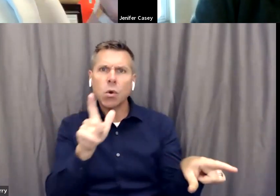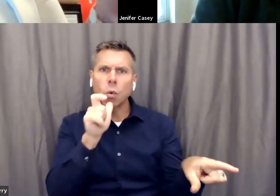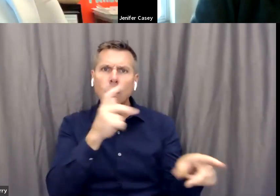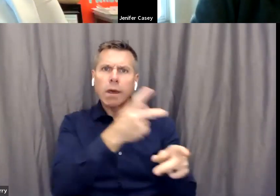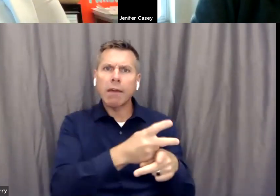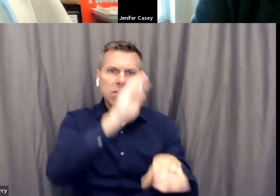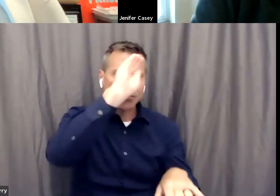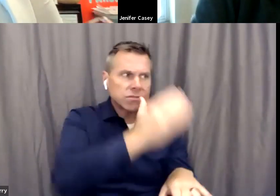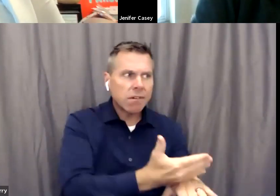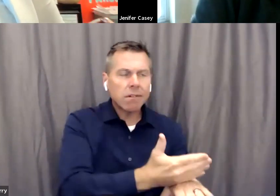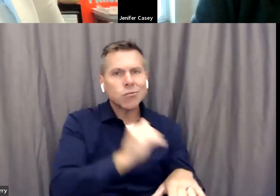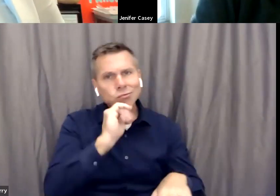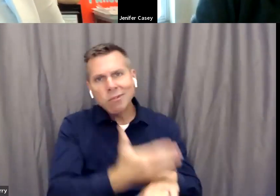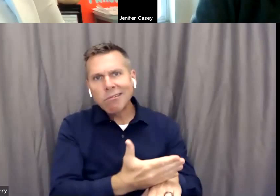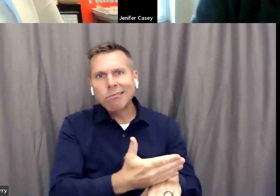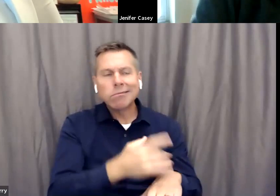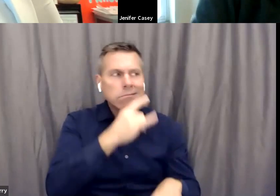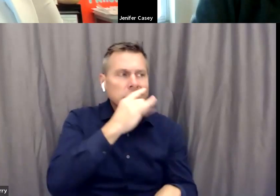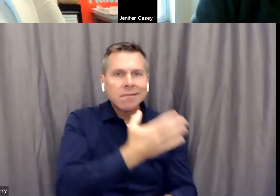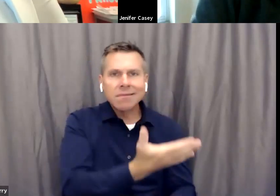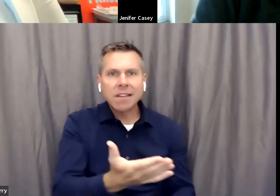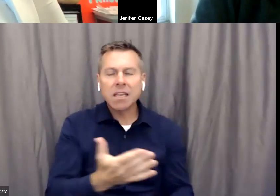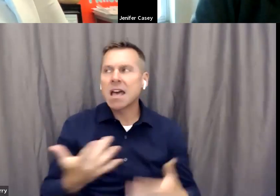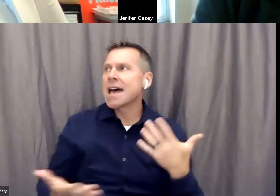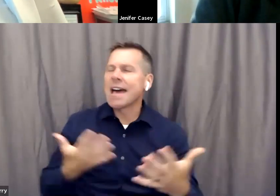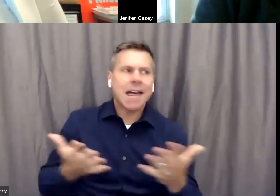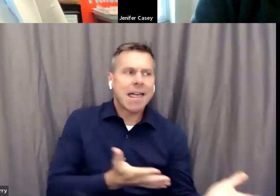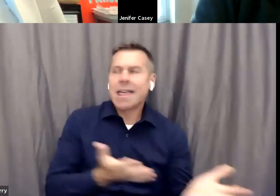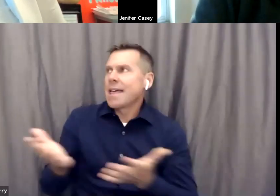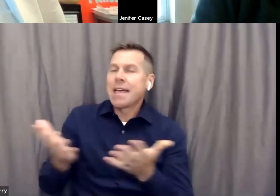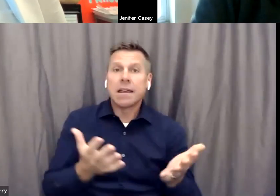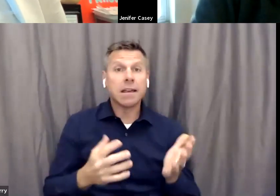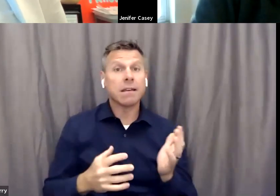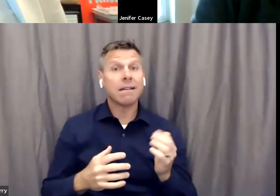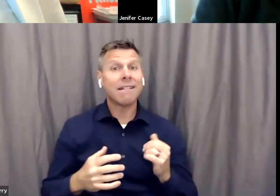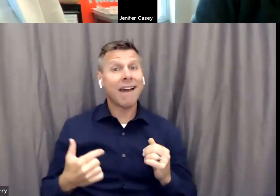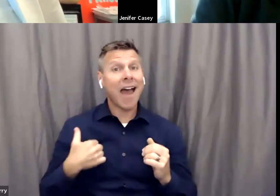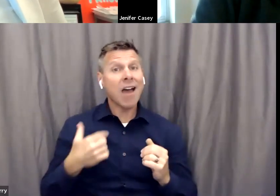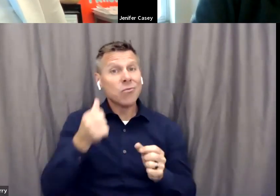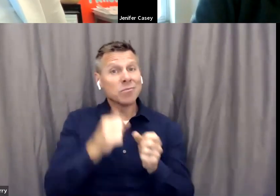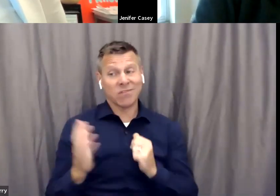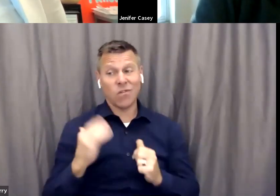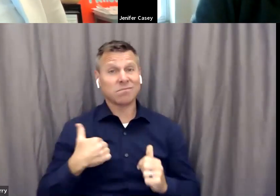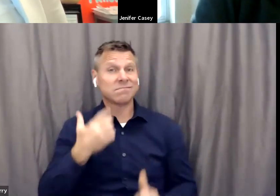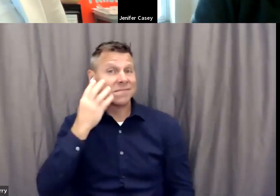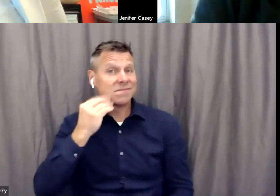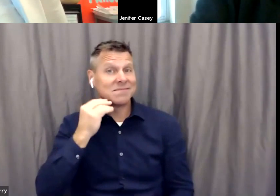when I went back to school, sometimes I had to bring my son to school with